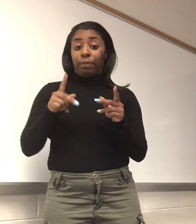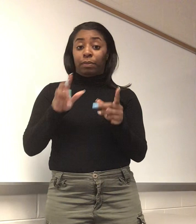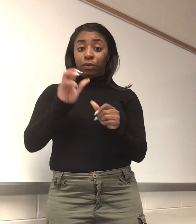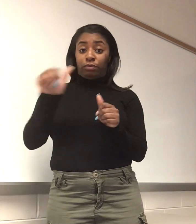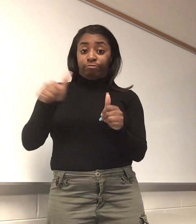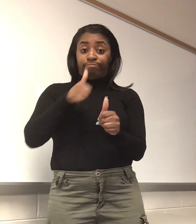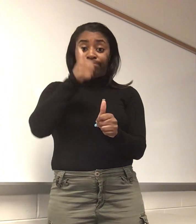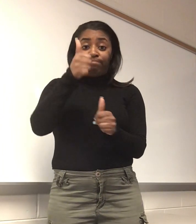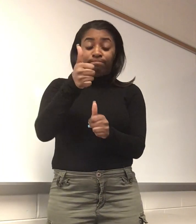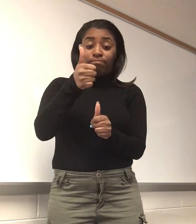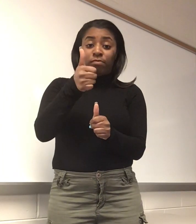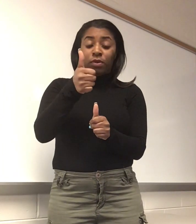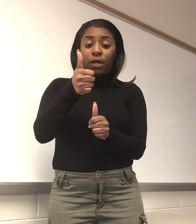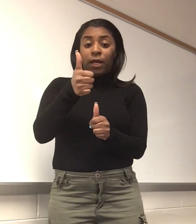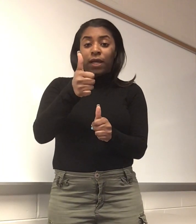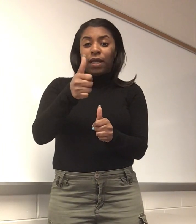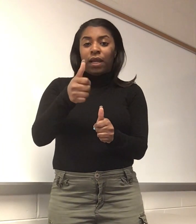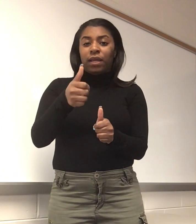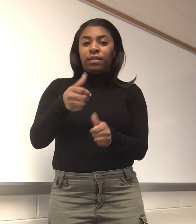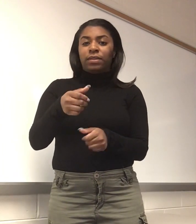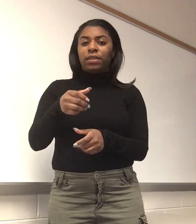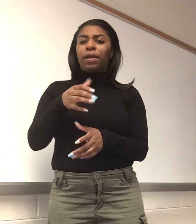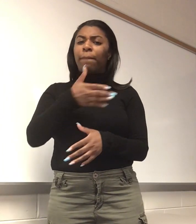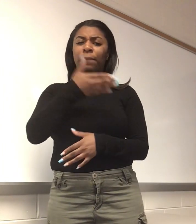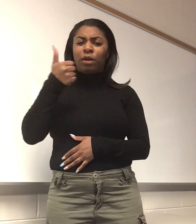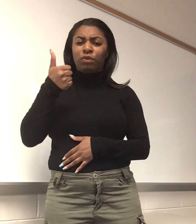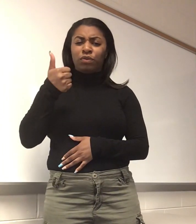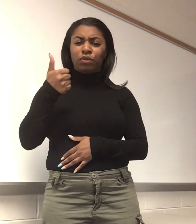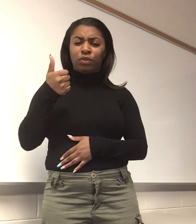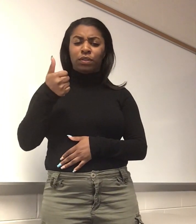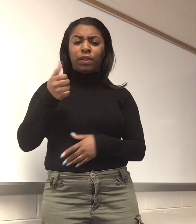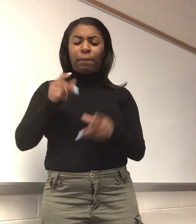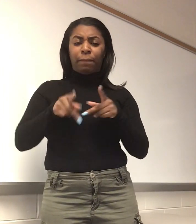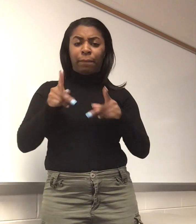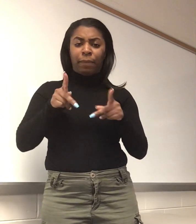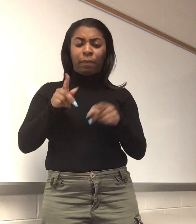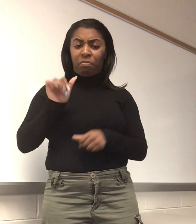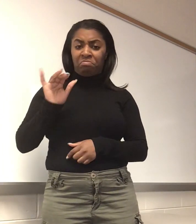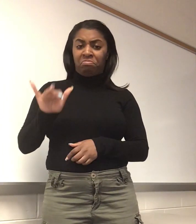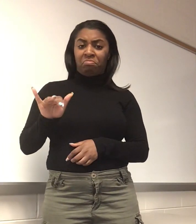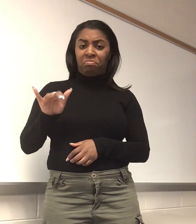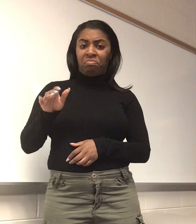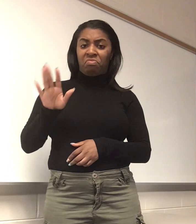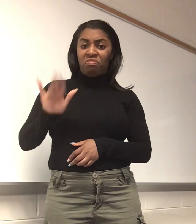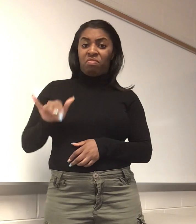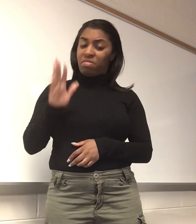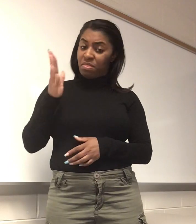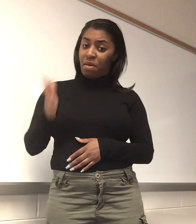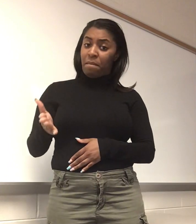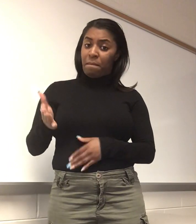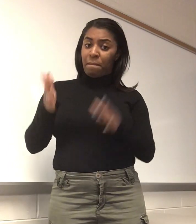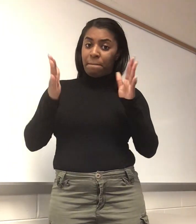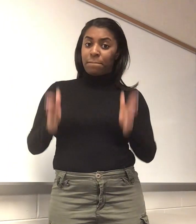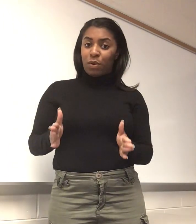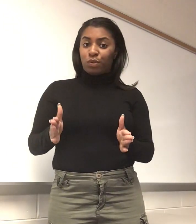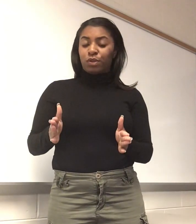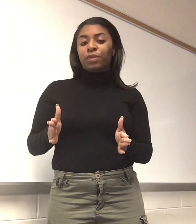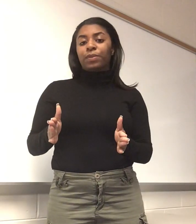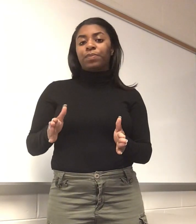else, that class snobbery is shattered by the Fool, because here's the Fool in the lower class, or who gets less respect, and he'll see